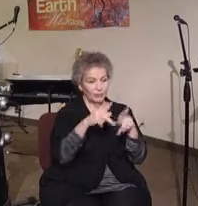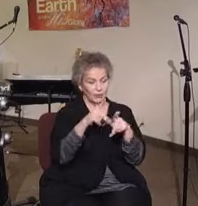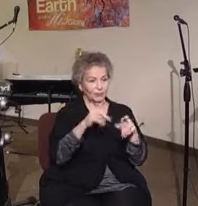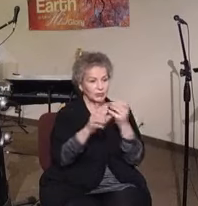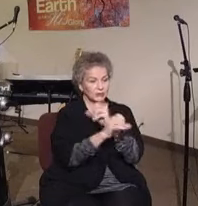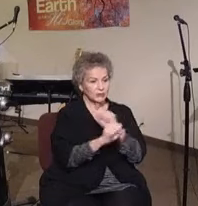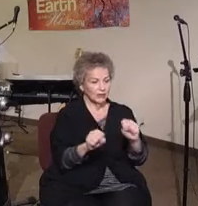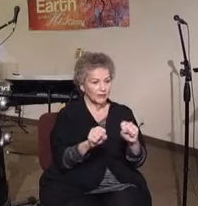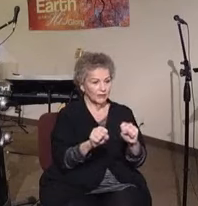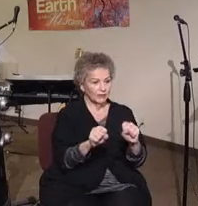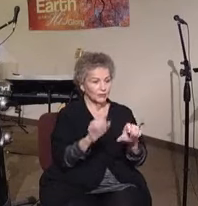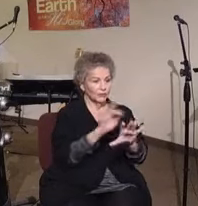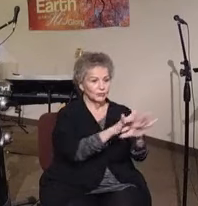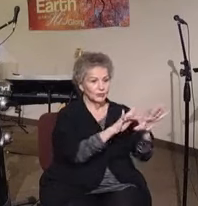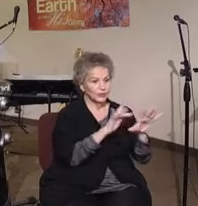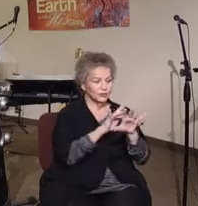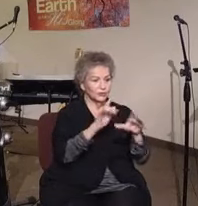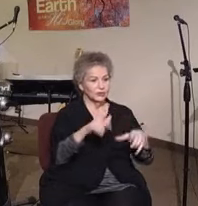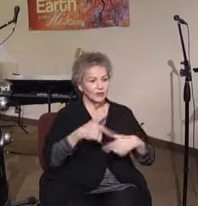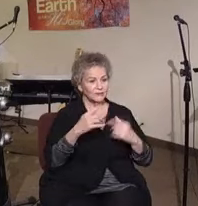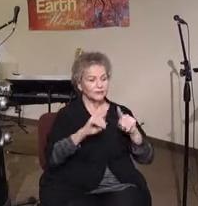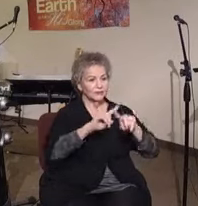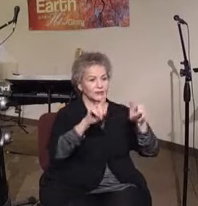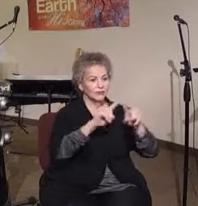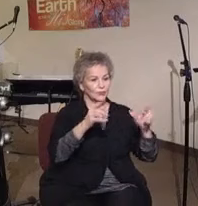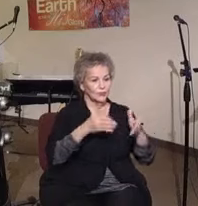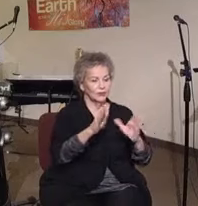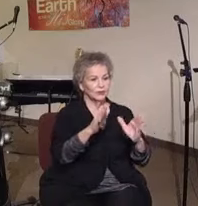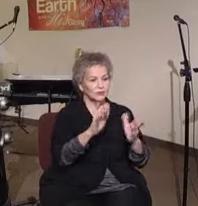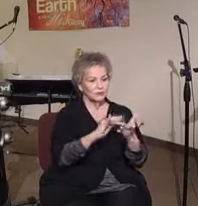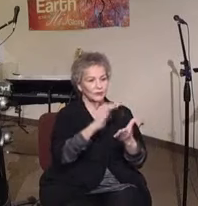reached before for the glory of God. Amen.